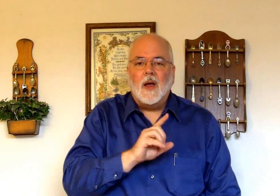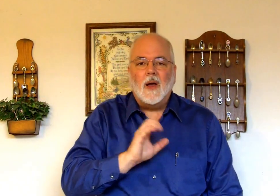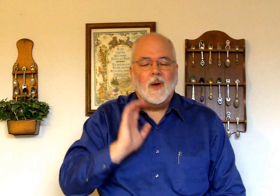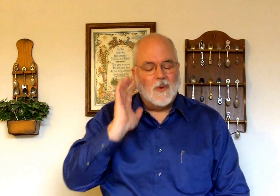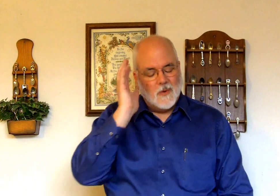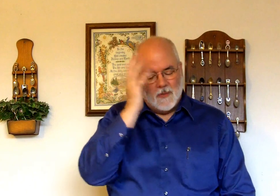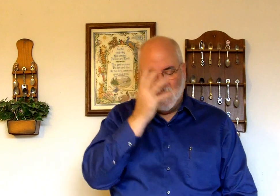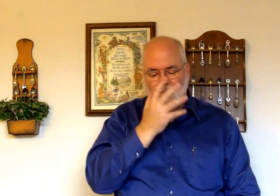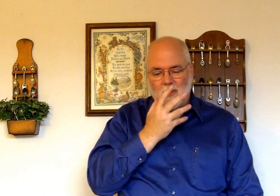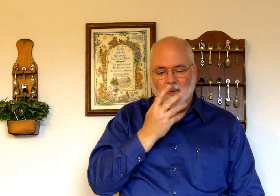How